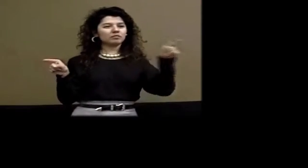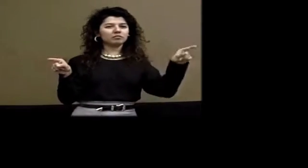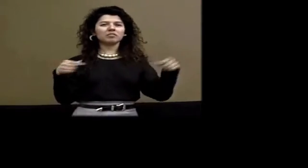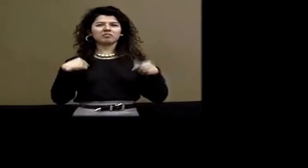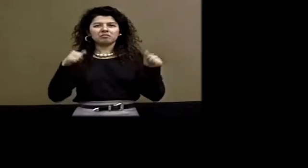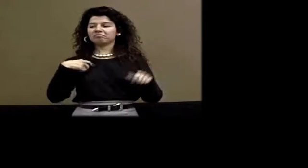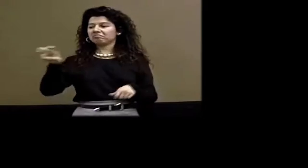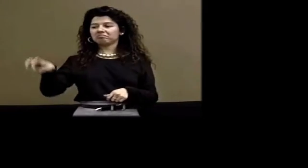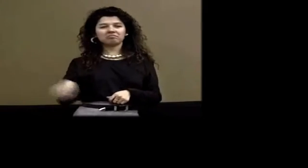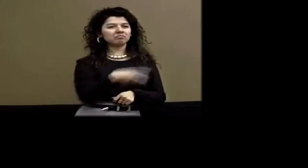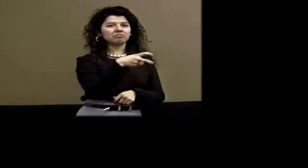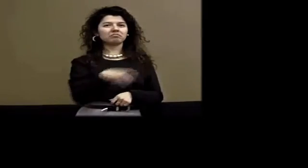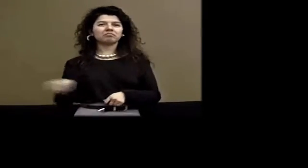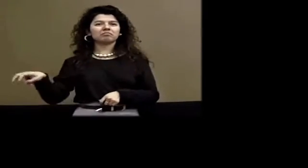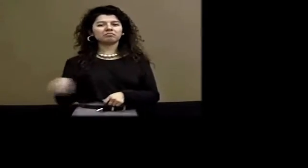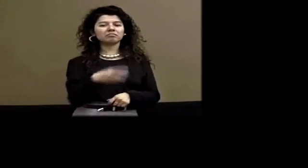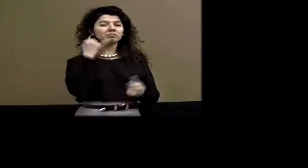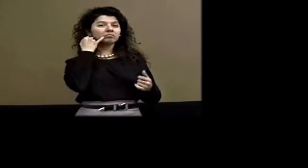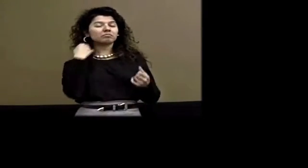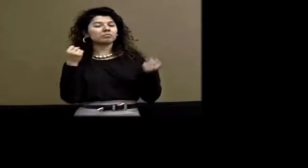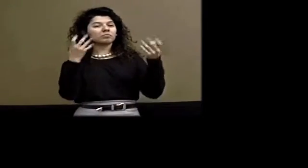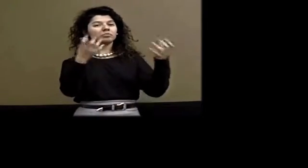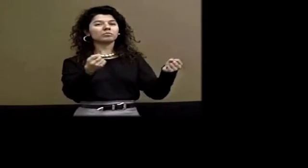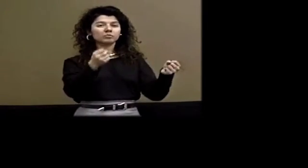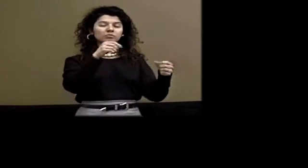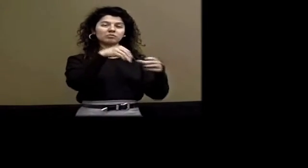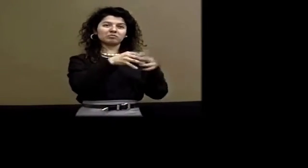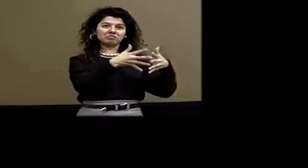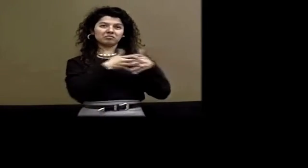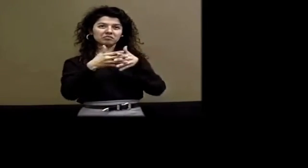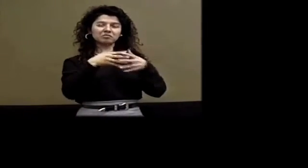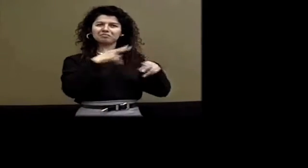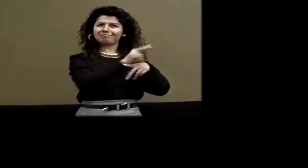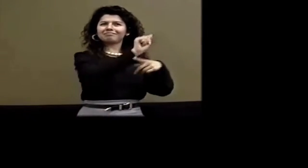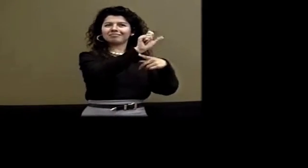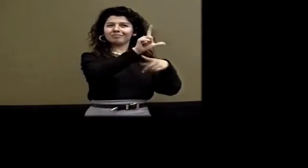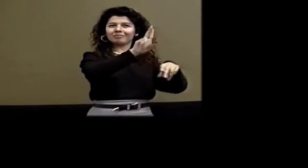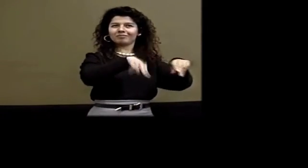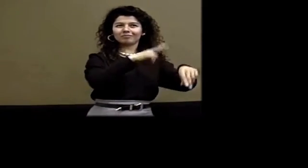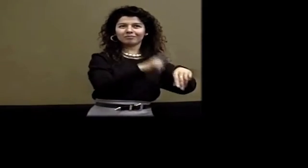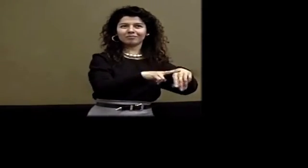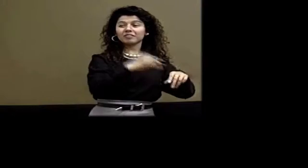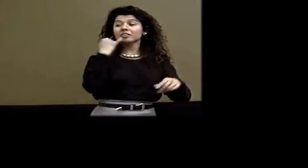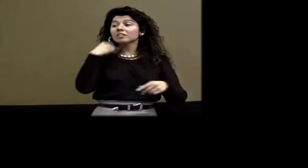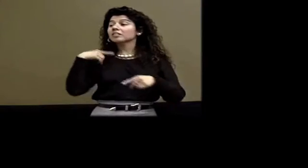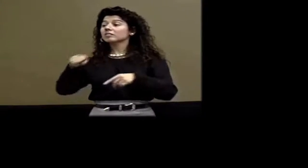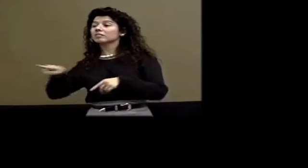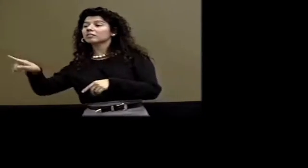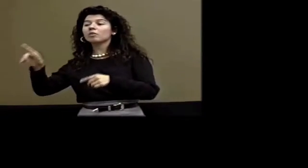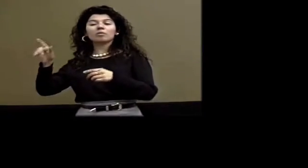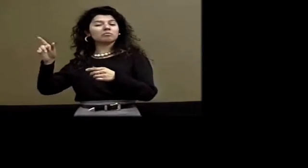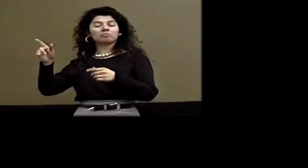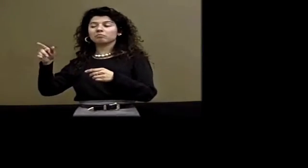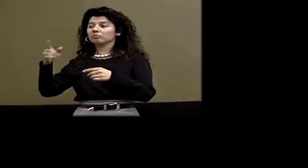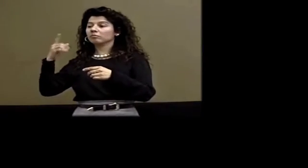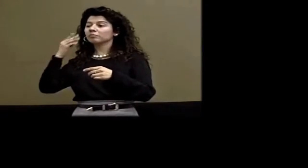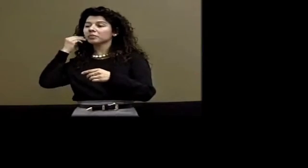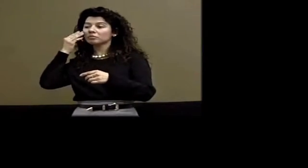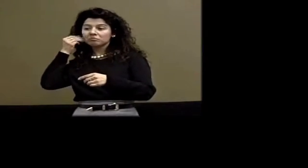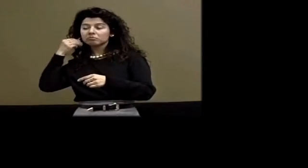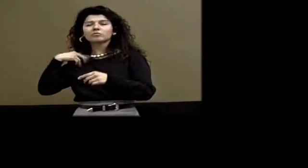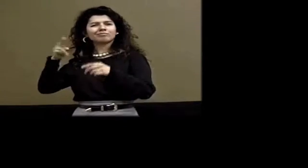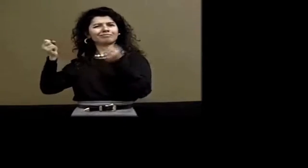I can easily transition between the two languages. When signing in America, I use American Sign Language, and when I am signing in